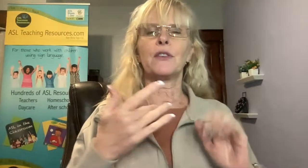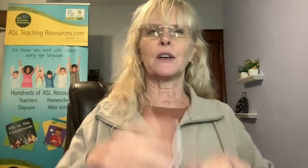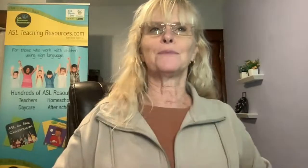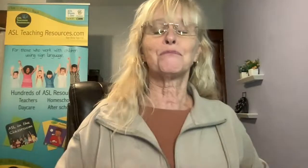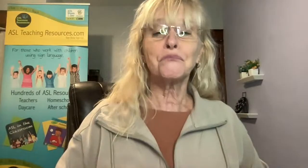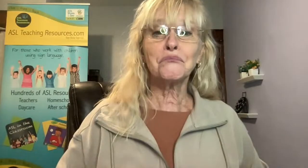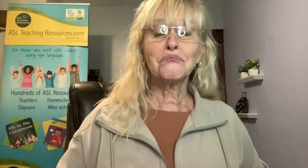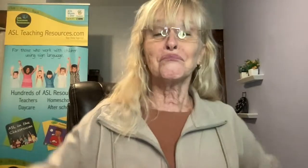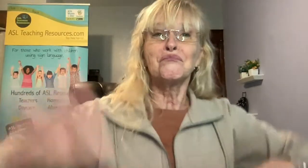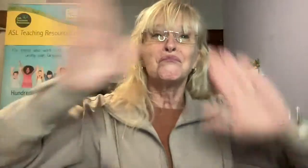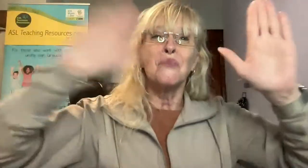feel.